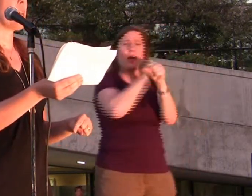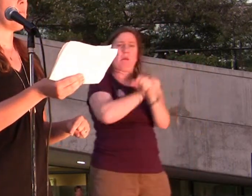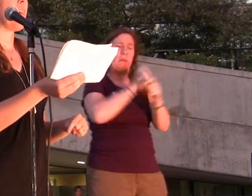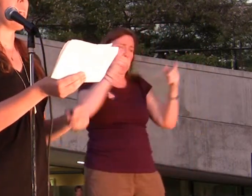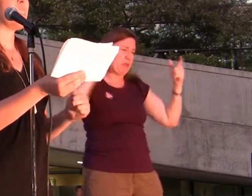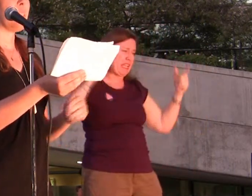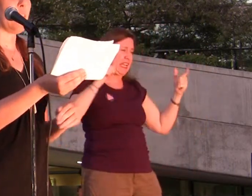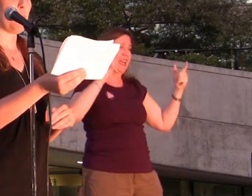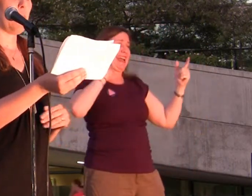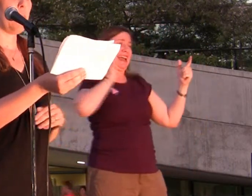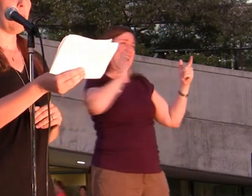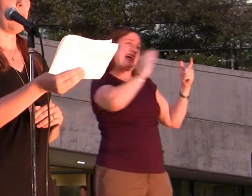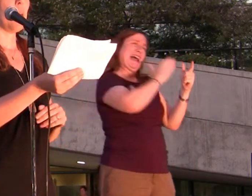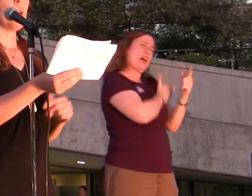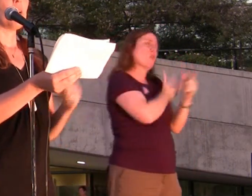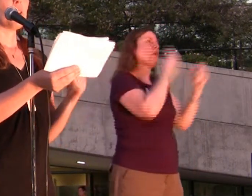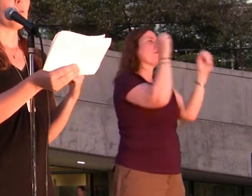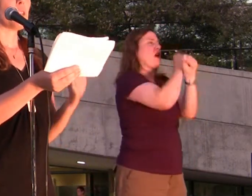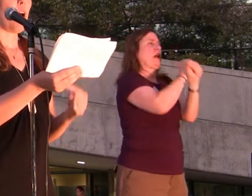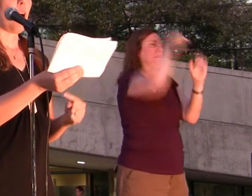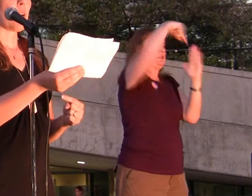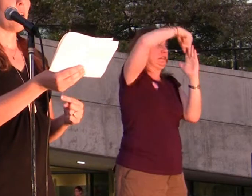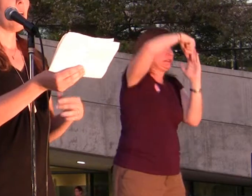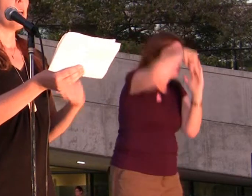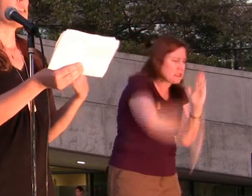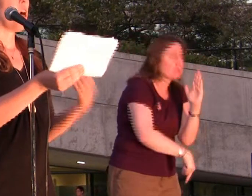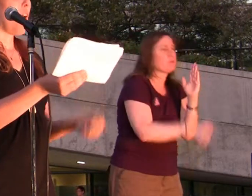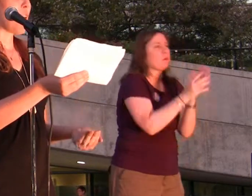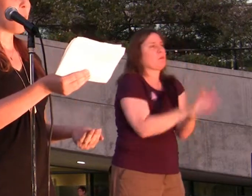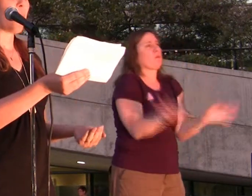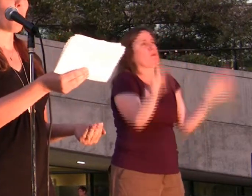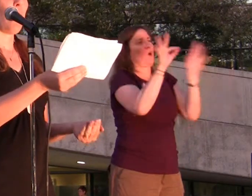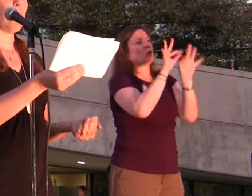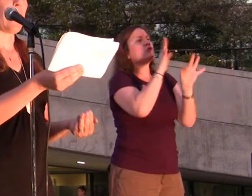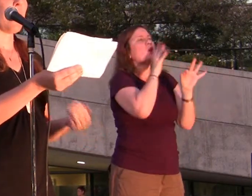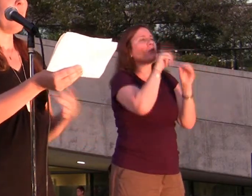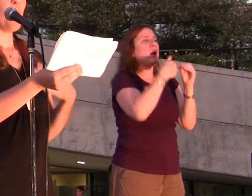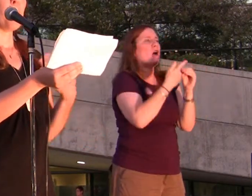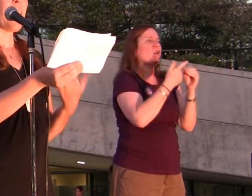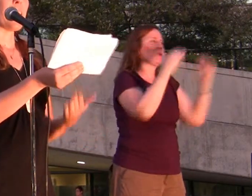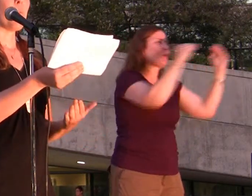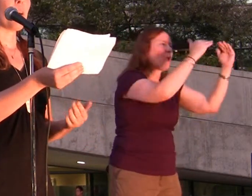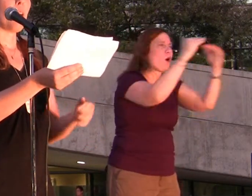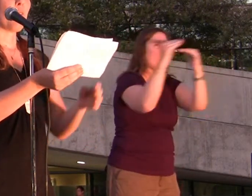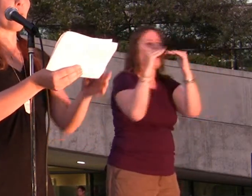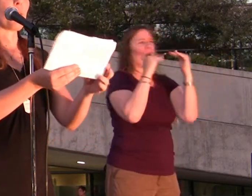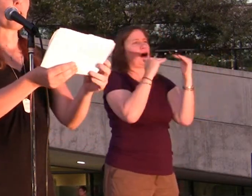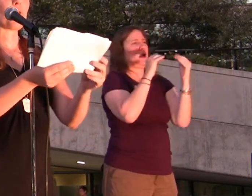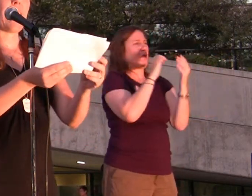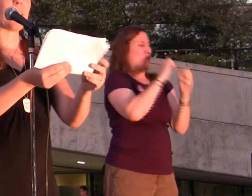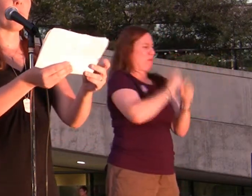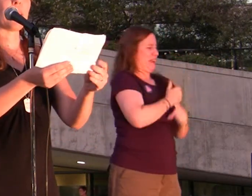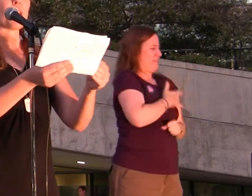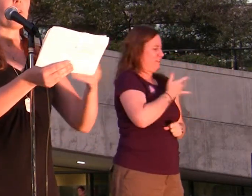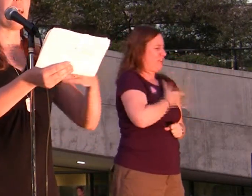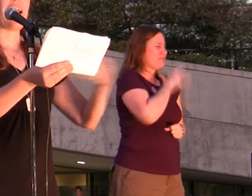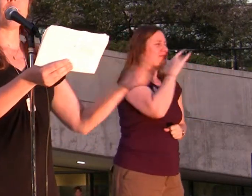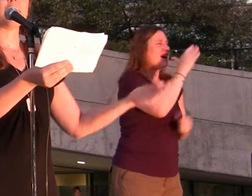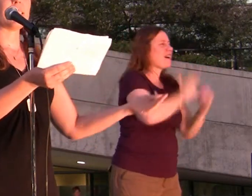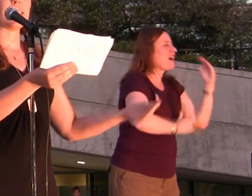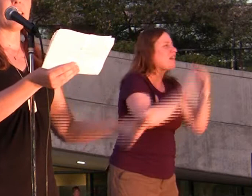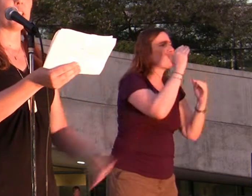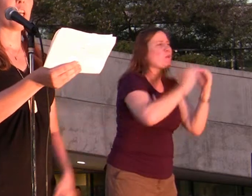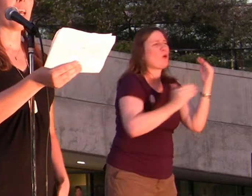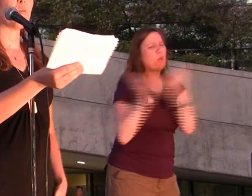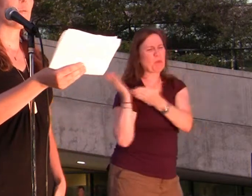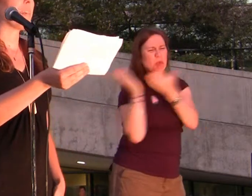us to make our fight deep. So talk. Talk about equality. Make them uncomfortable. Drag the bigotry out